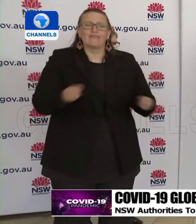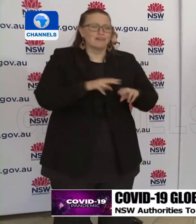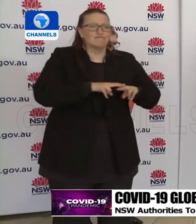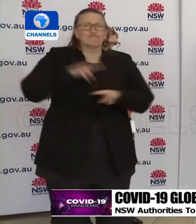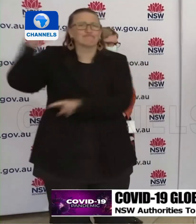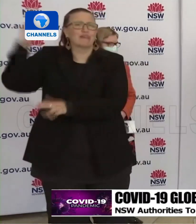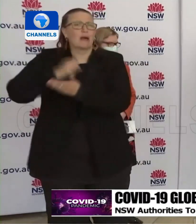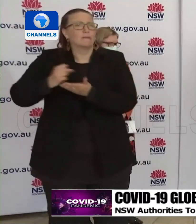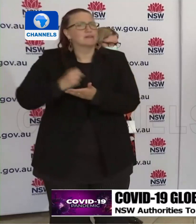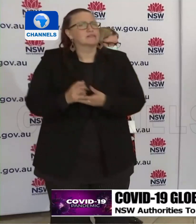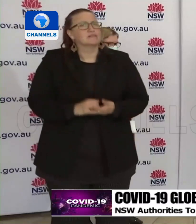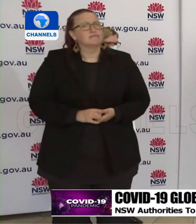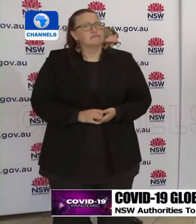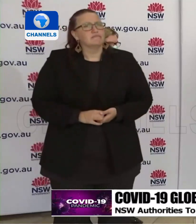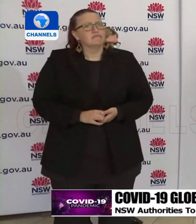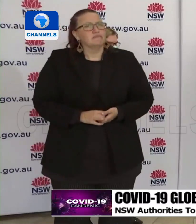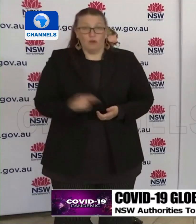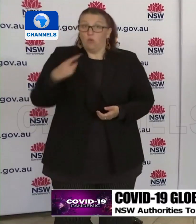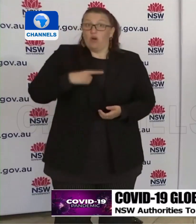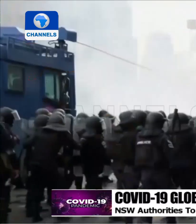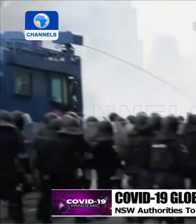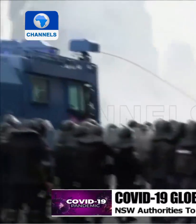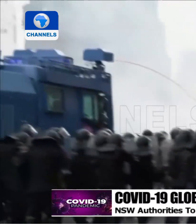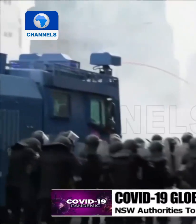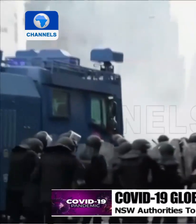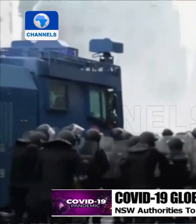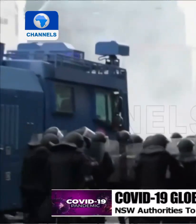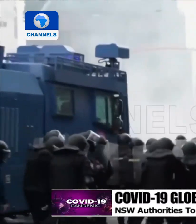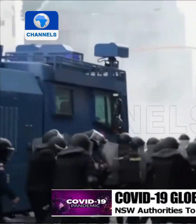way this virus spreads and the way the virus moves.